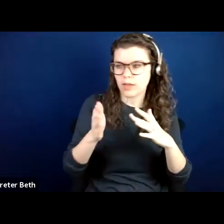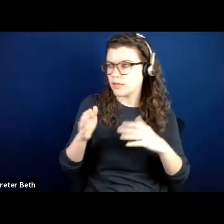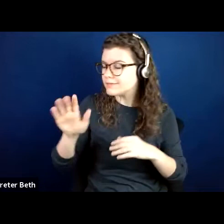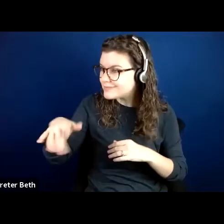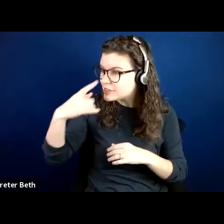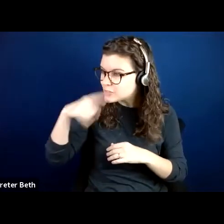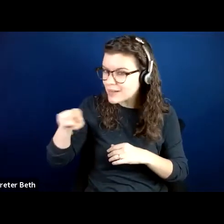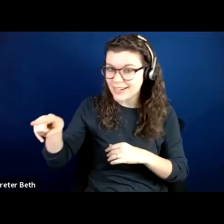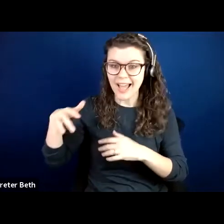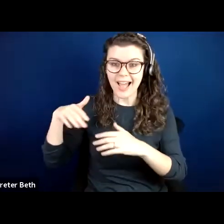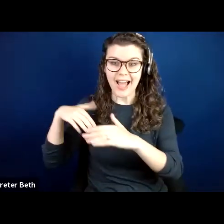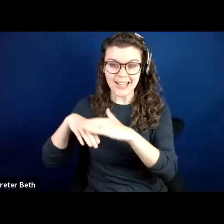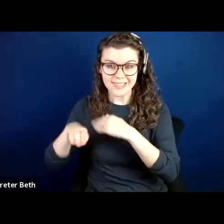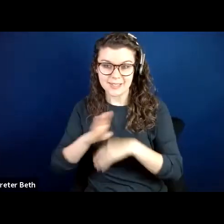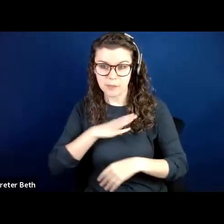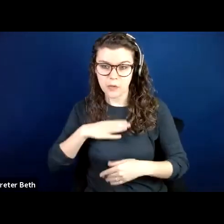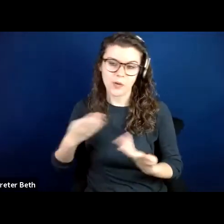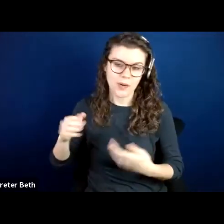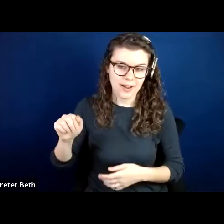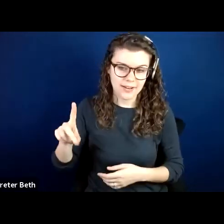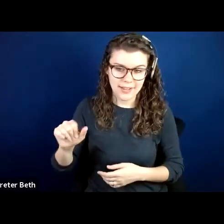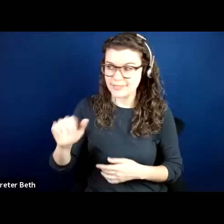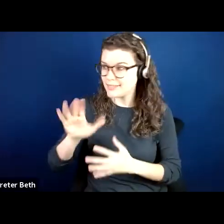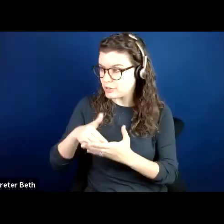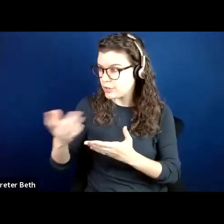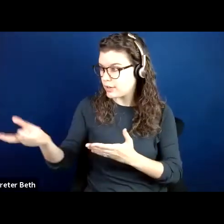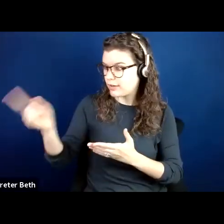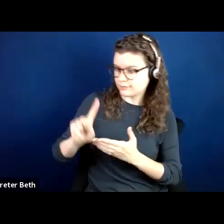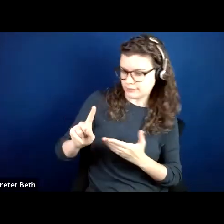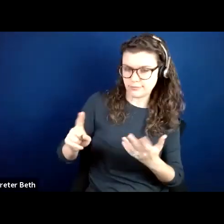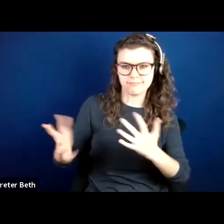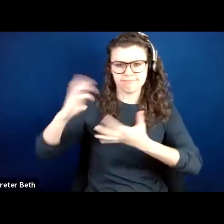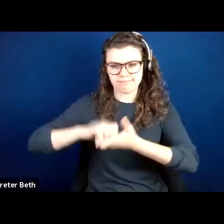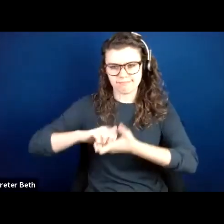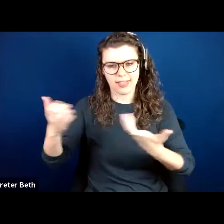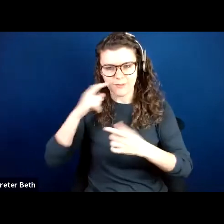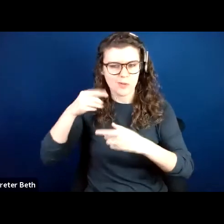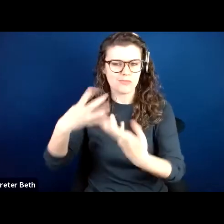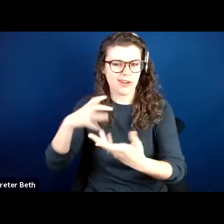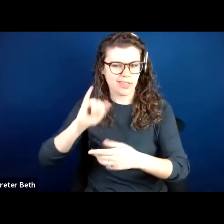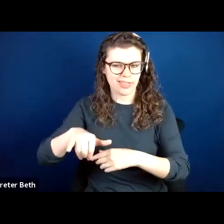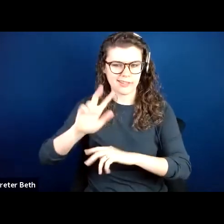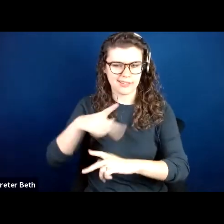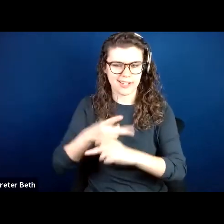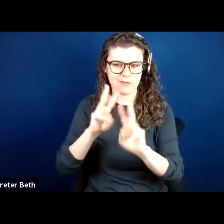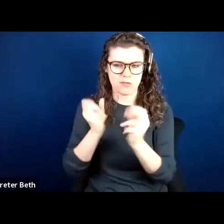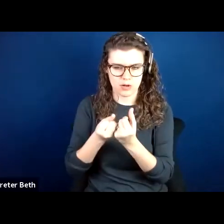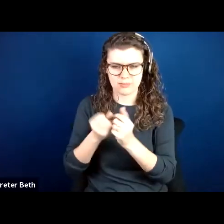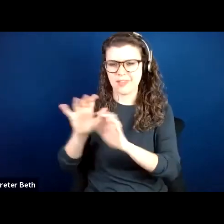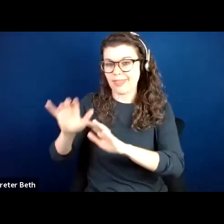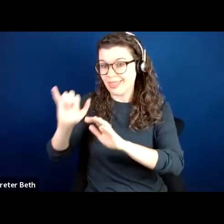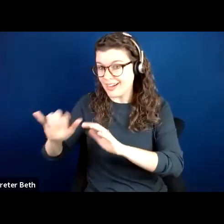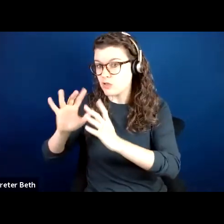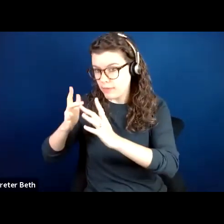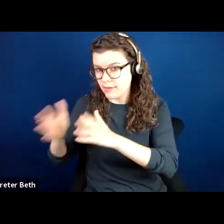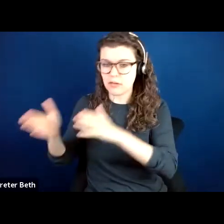members of the Access Board or of the ADA centers. And then there are a couple of in-person trainings